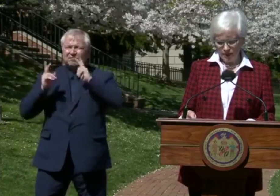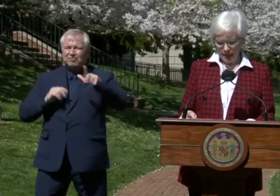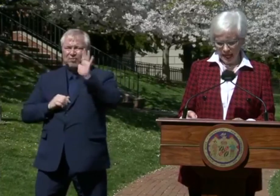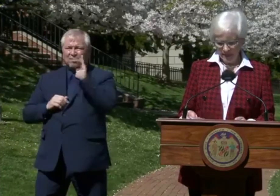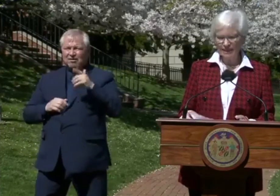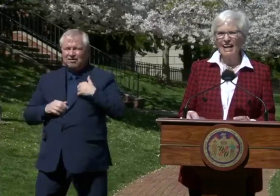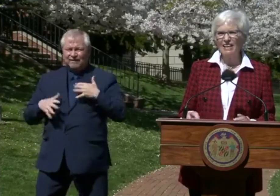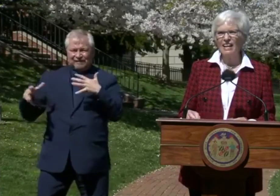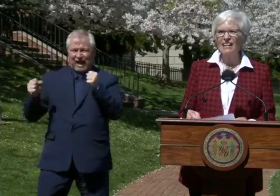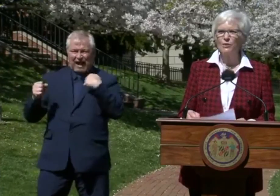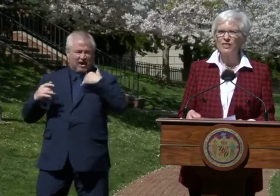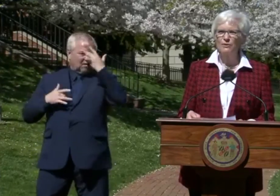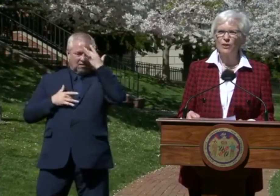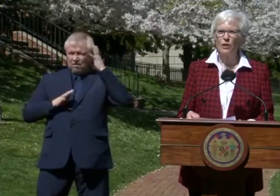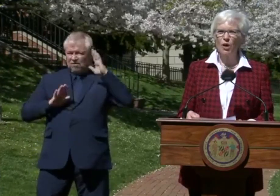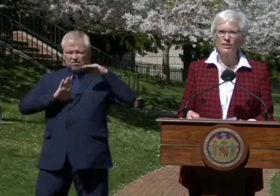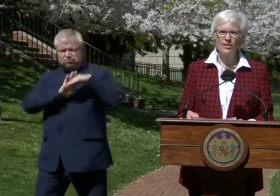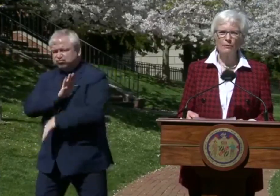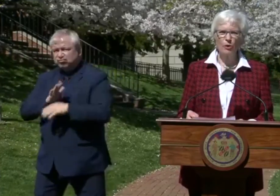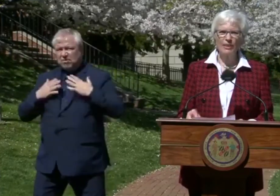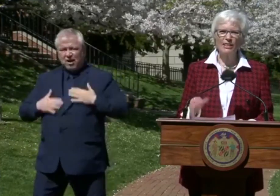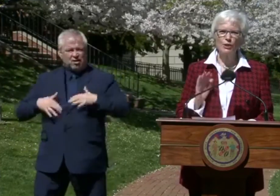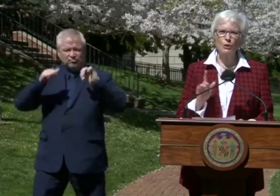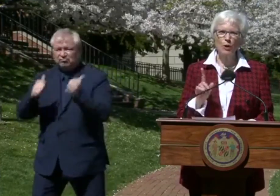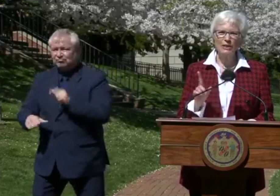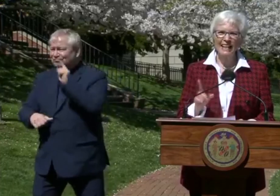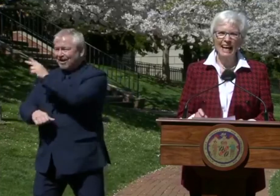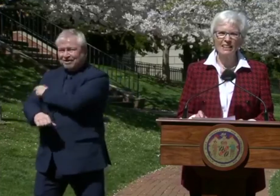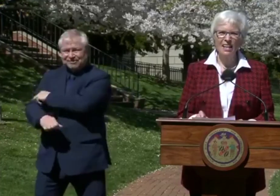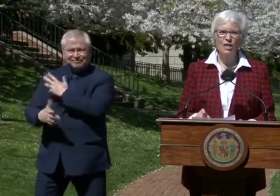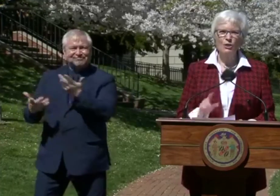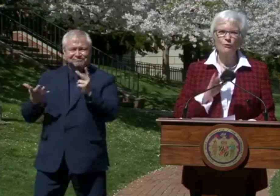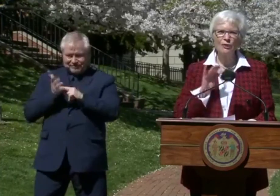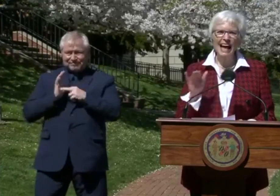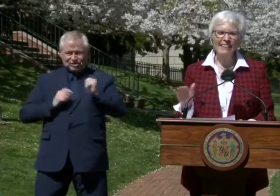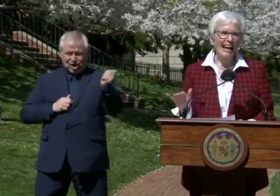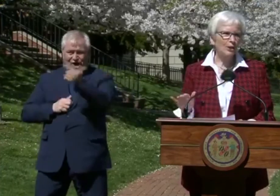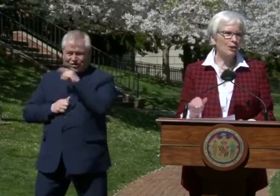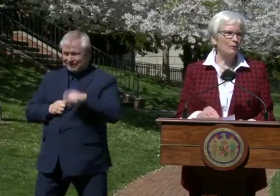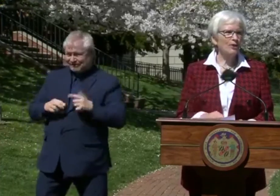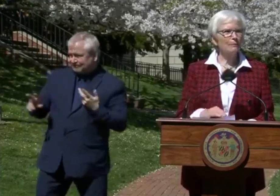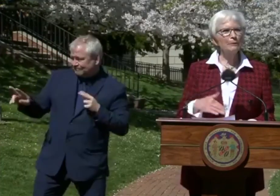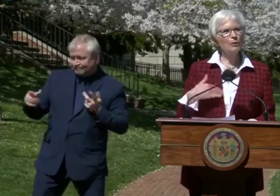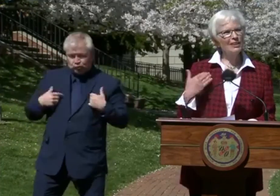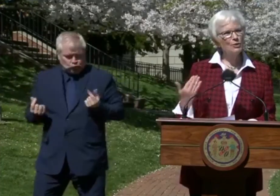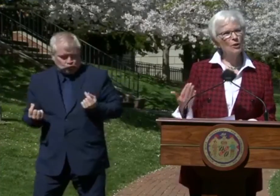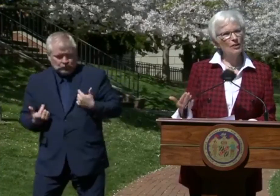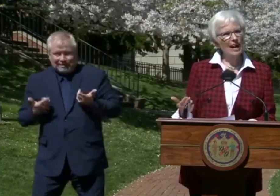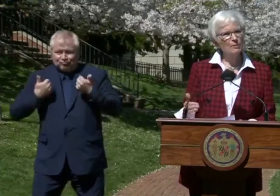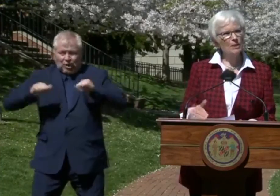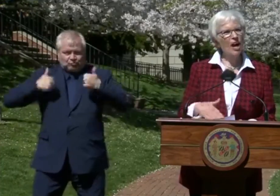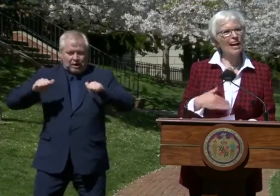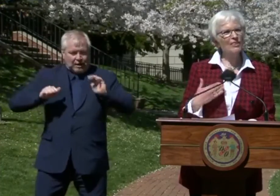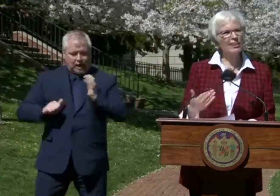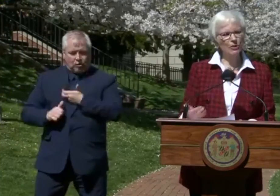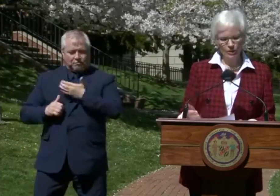hospitalized. And there again, that's a reason for us all to step forward and to do what we can to flatten that curve so that people, when they do go to the